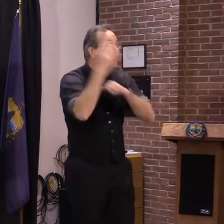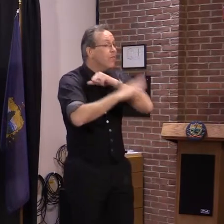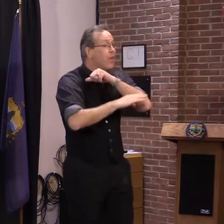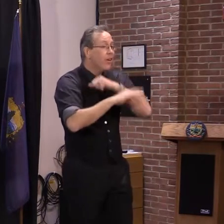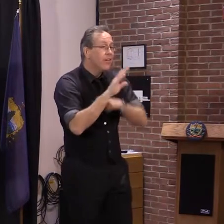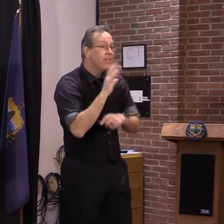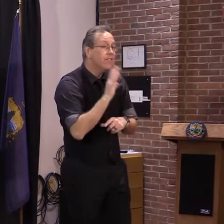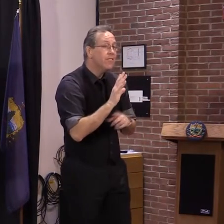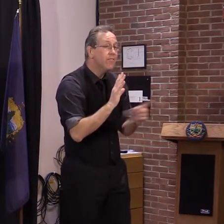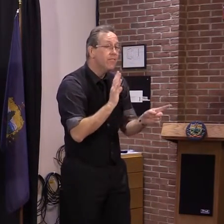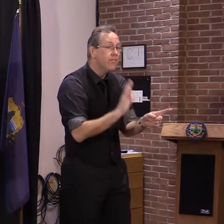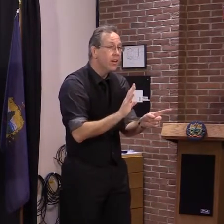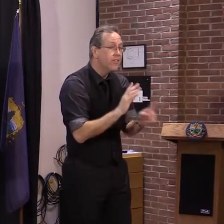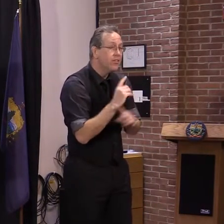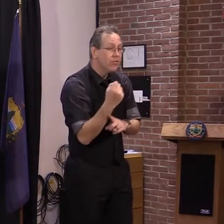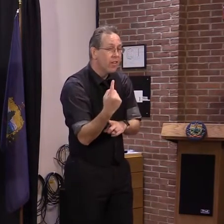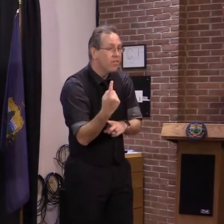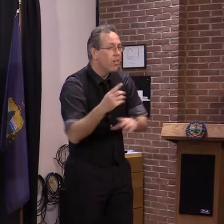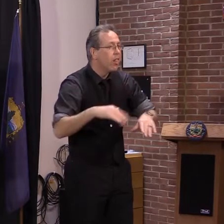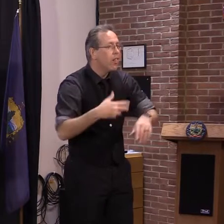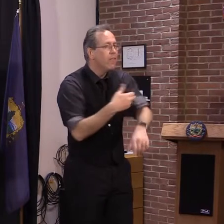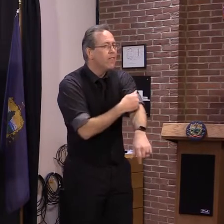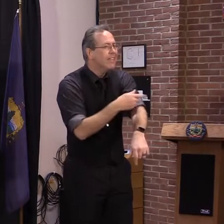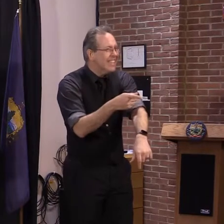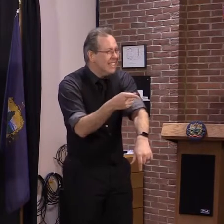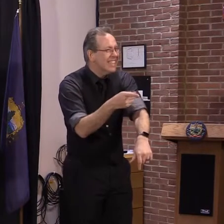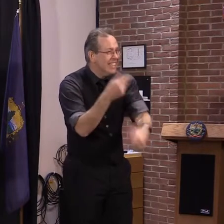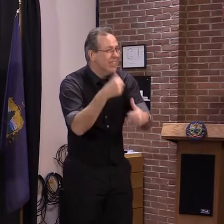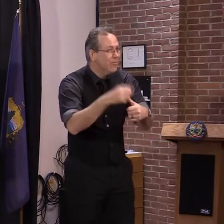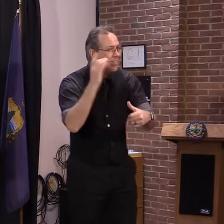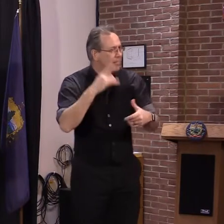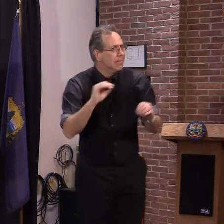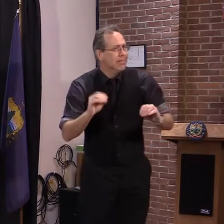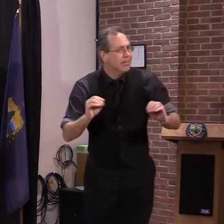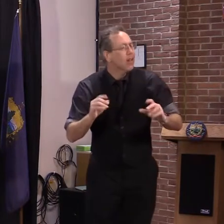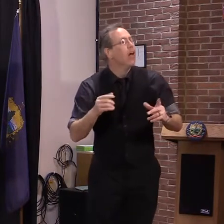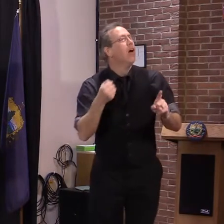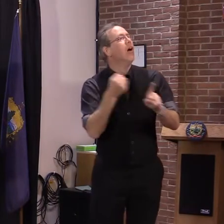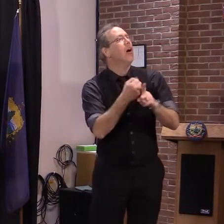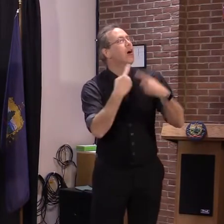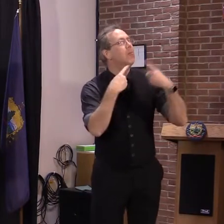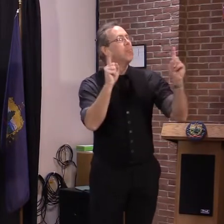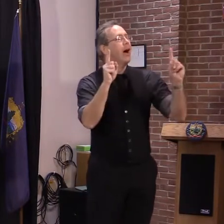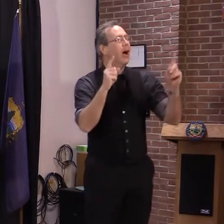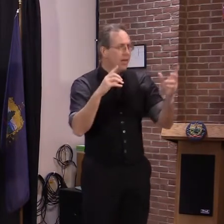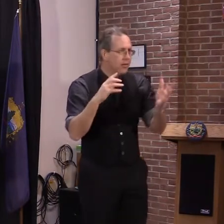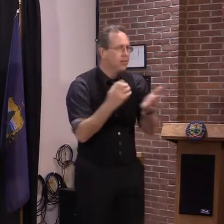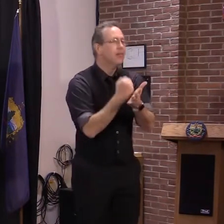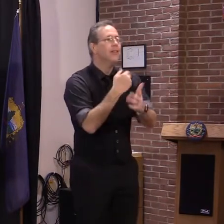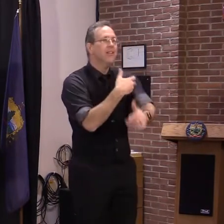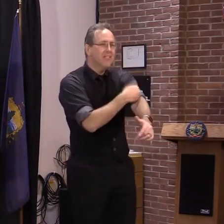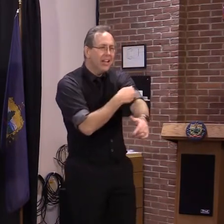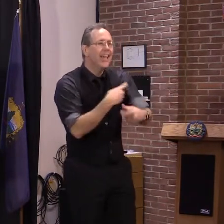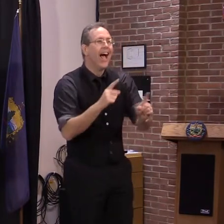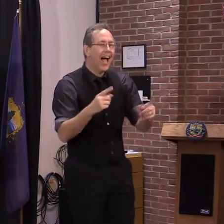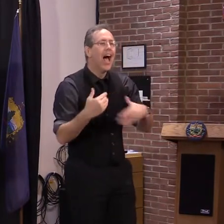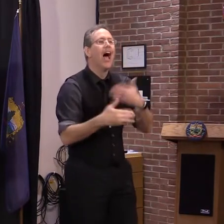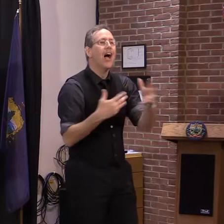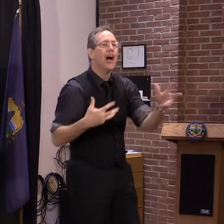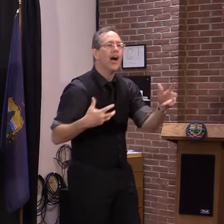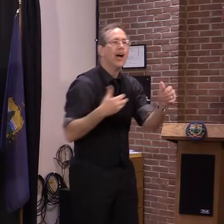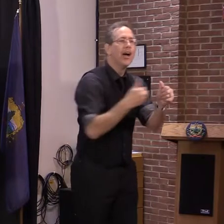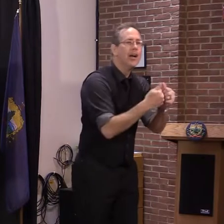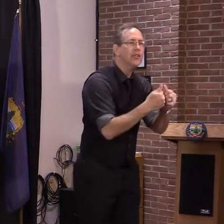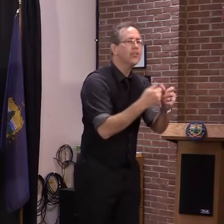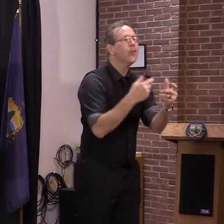vaccination. Now that we have achieved one of the highest student vaccination rates in the country, we are increasingly confident masks can be